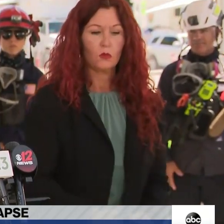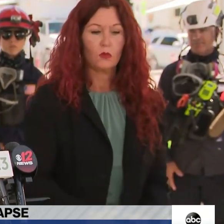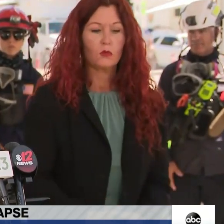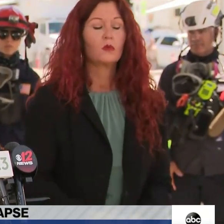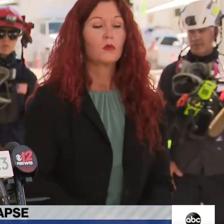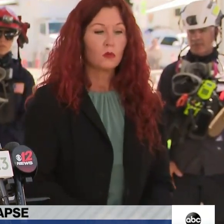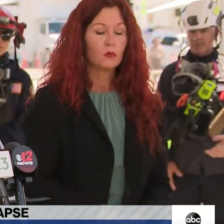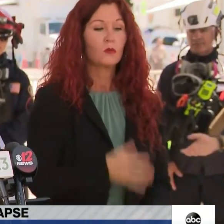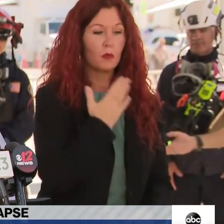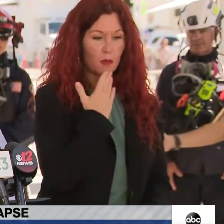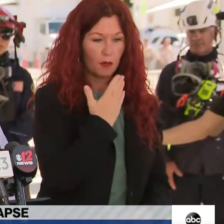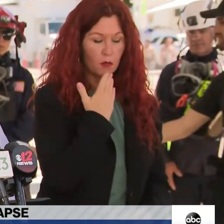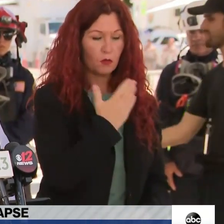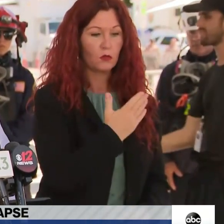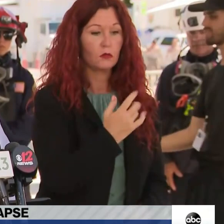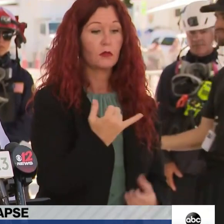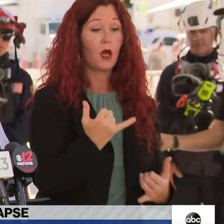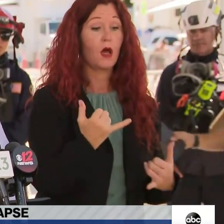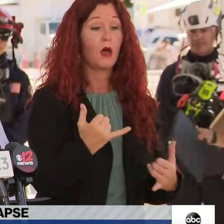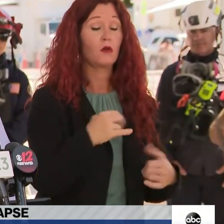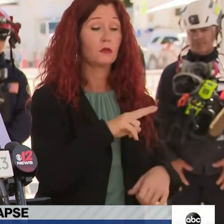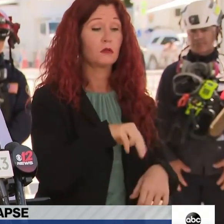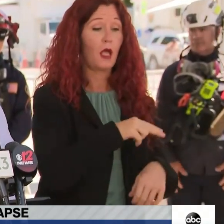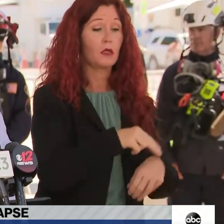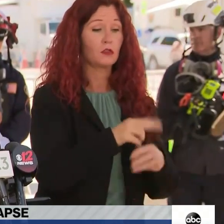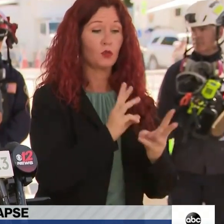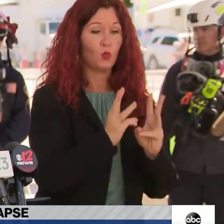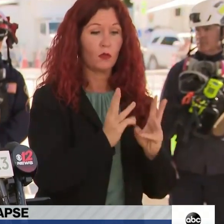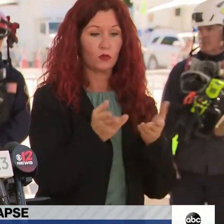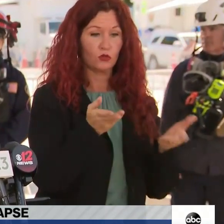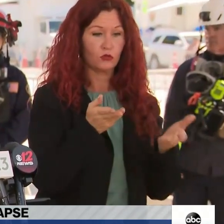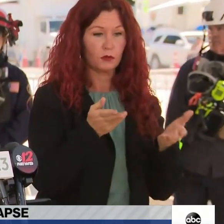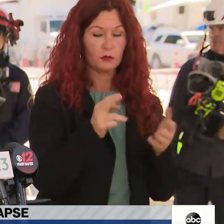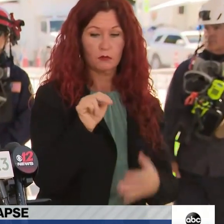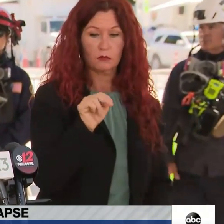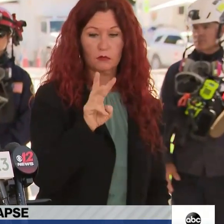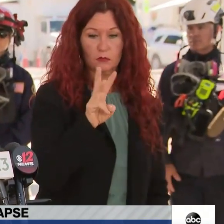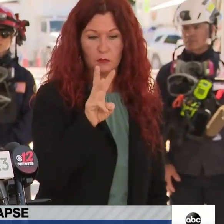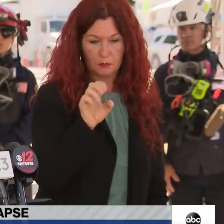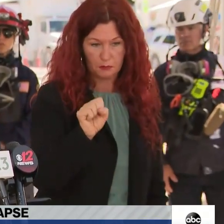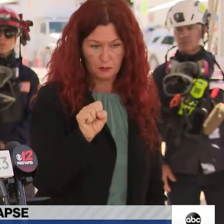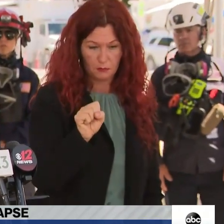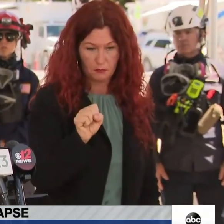Thank you, Madam Mayor. Representing the National Weather Service, Robert Moyeda.